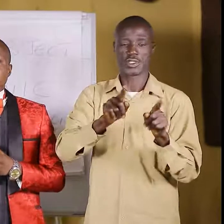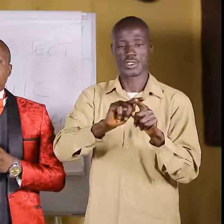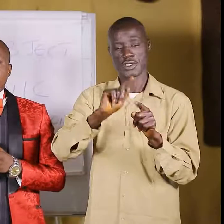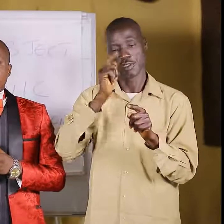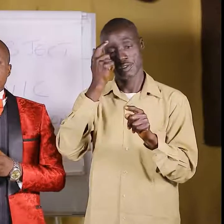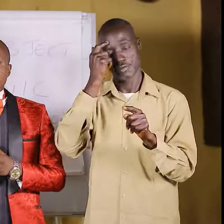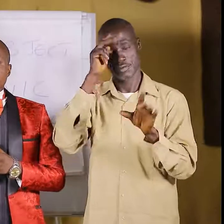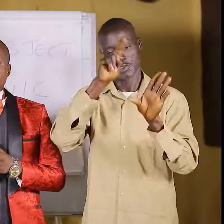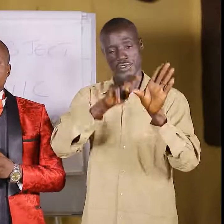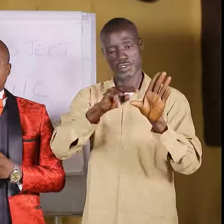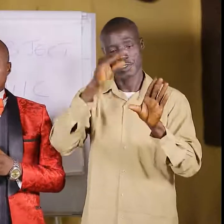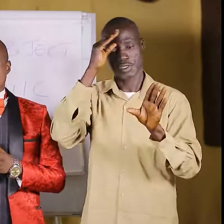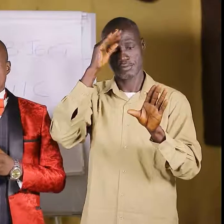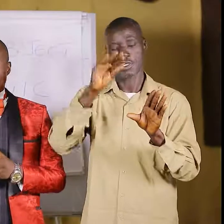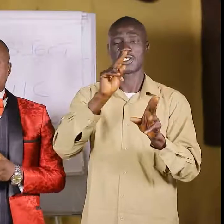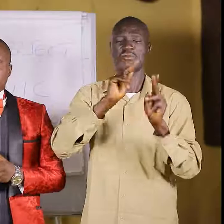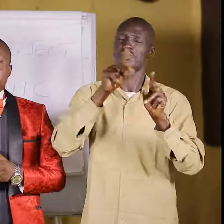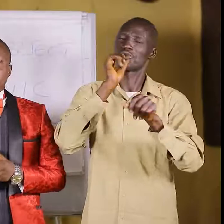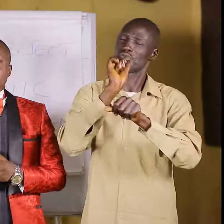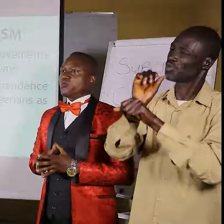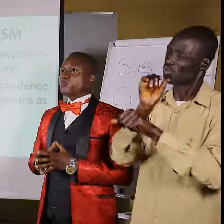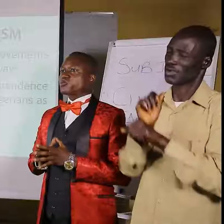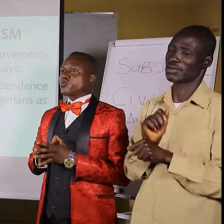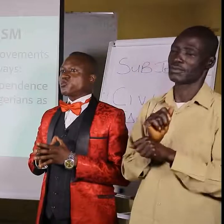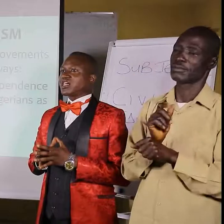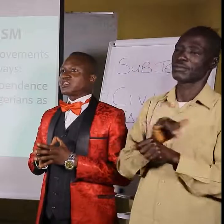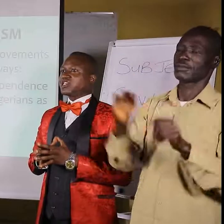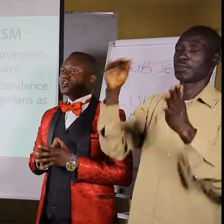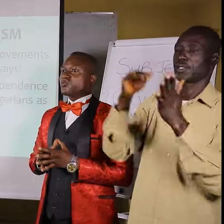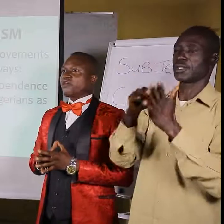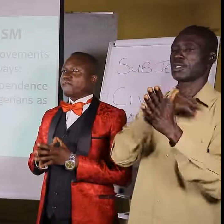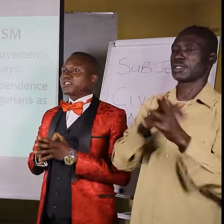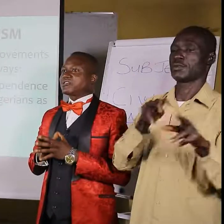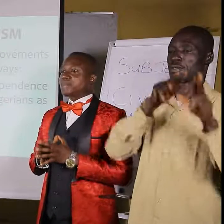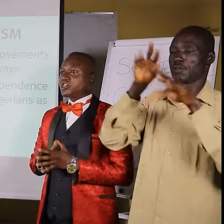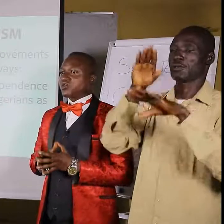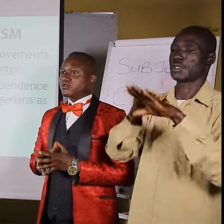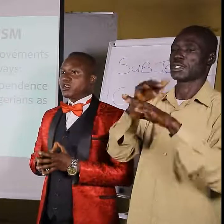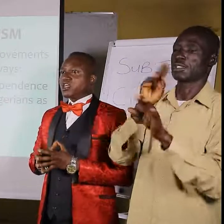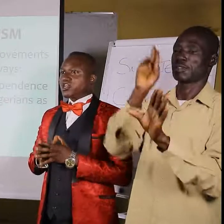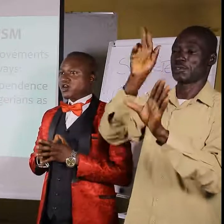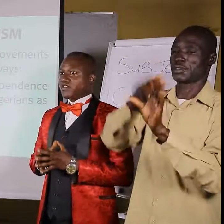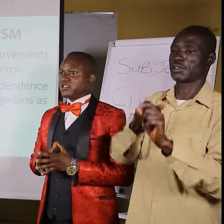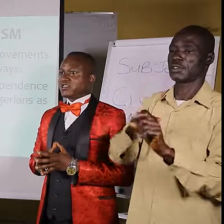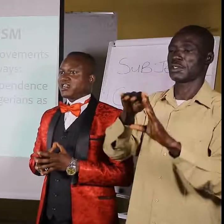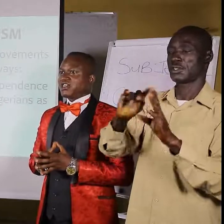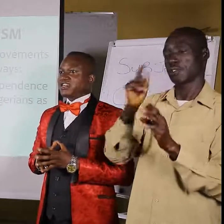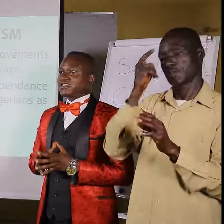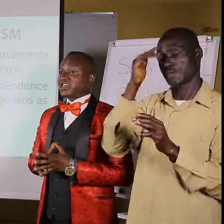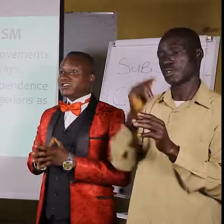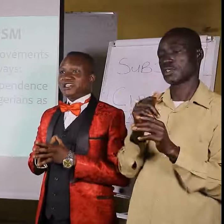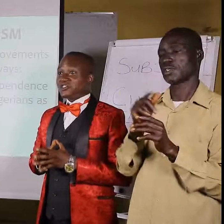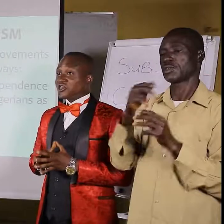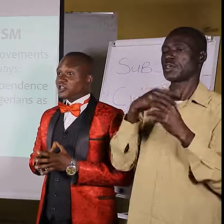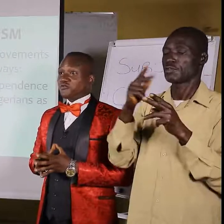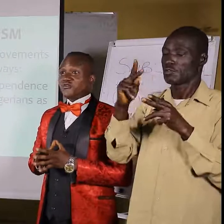respect government rules and regulation. We also looked at the issue of participation in governance. That is,